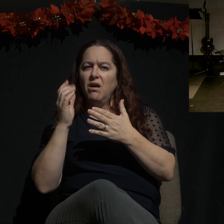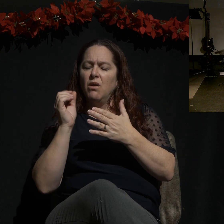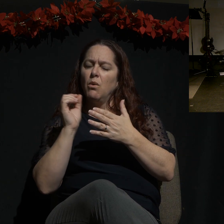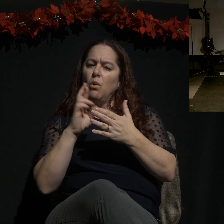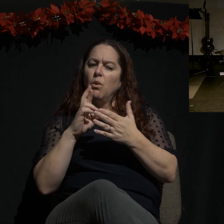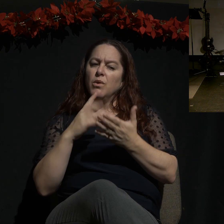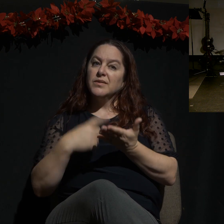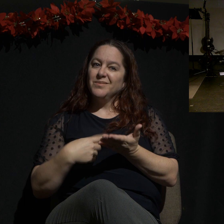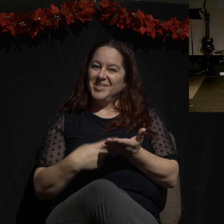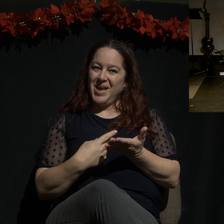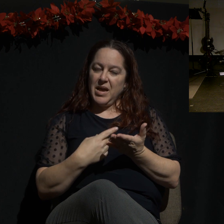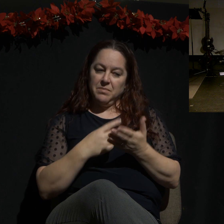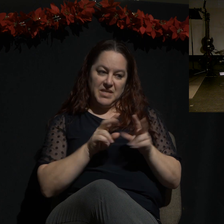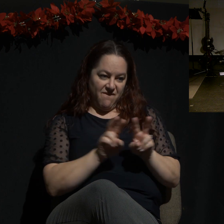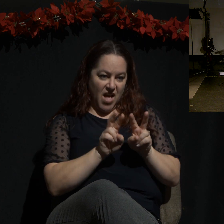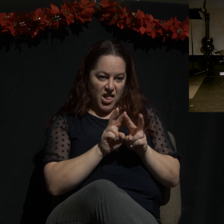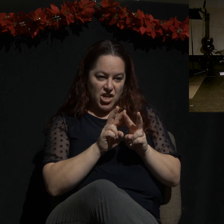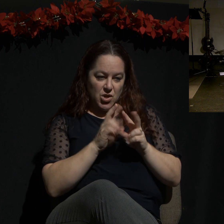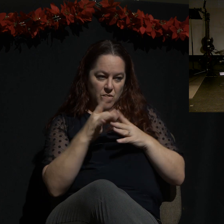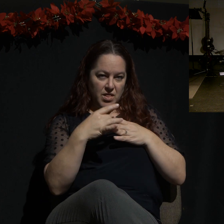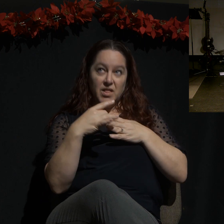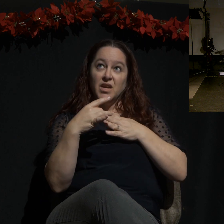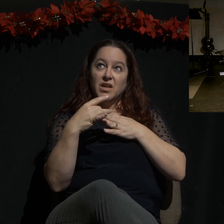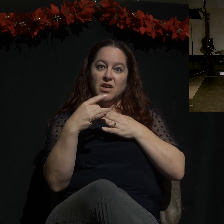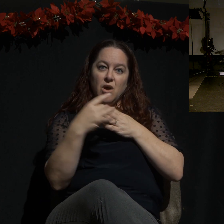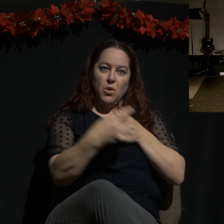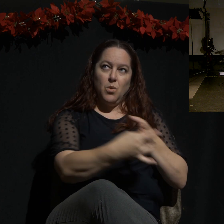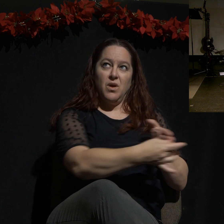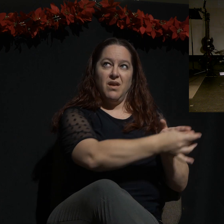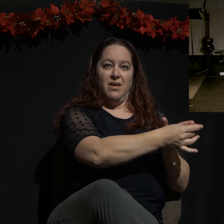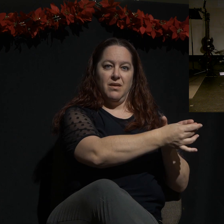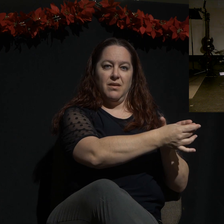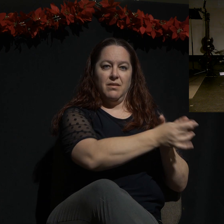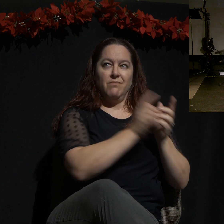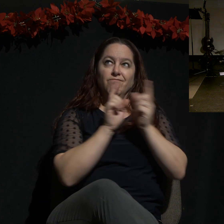are sometimes those values leading me away from God?